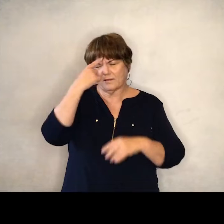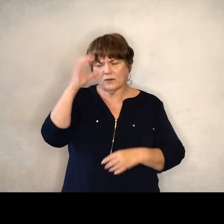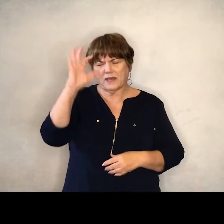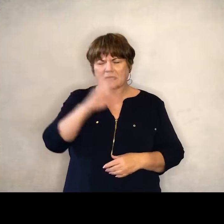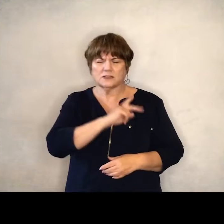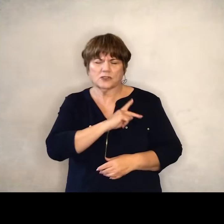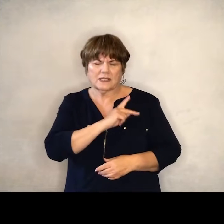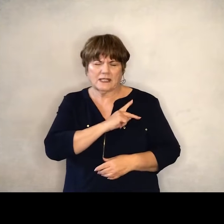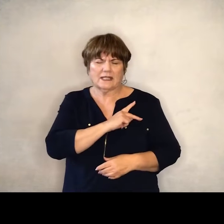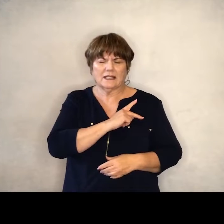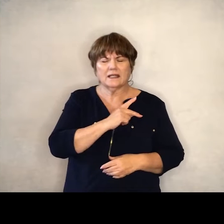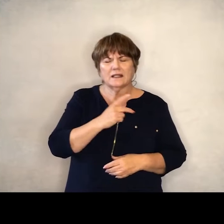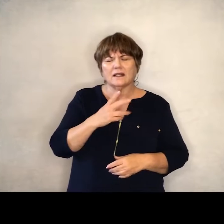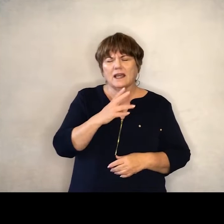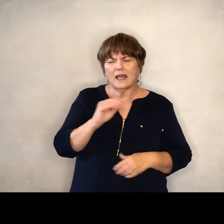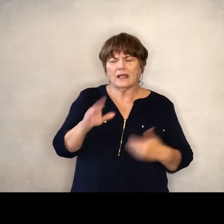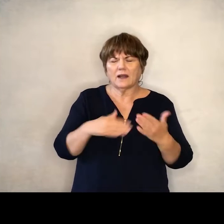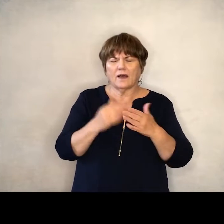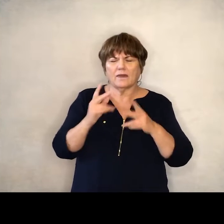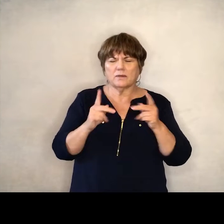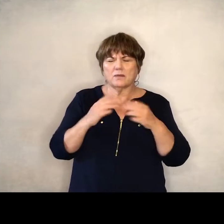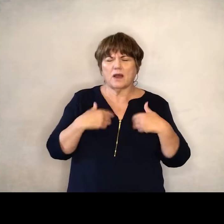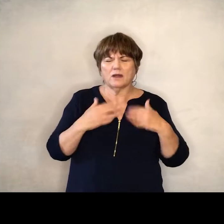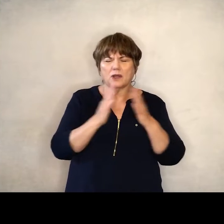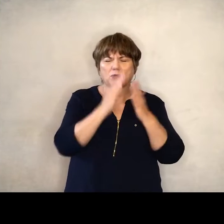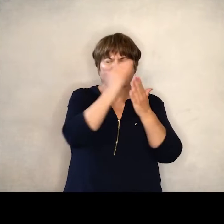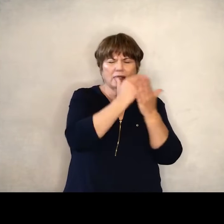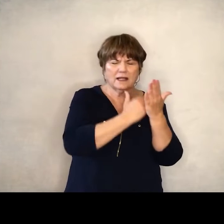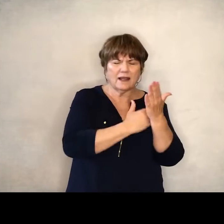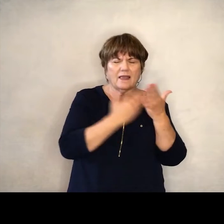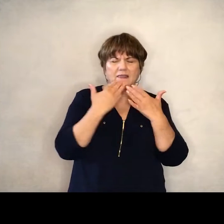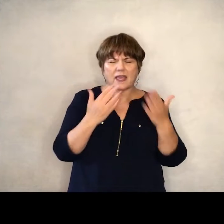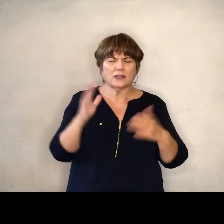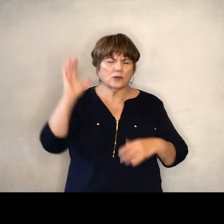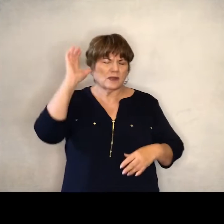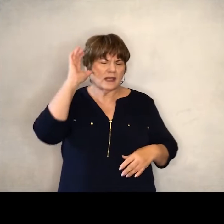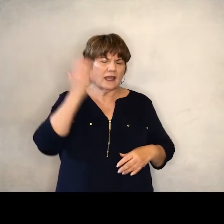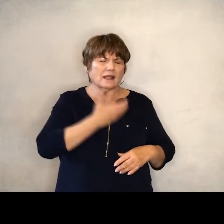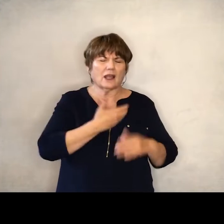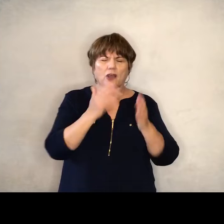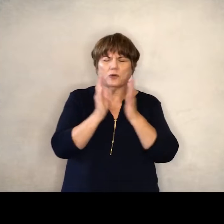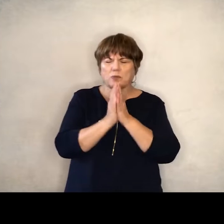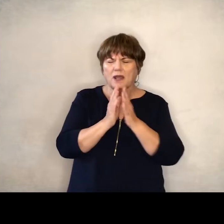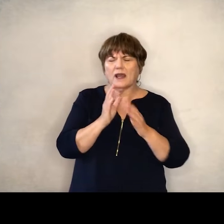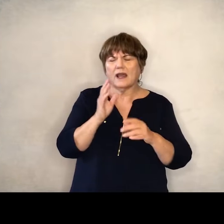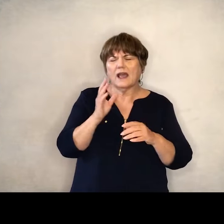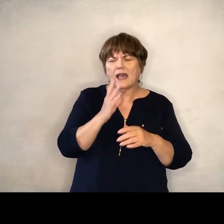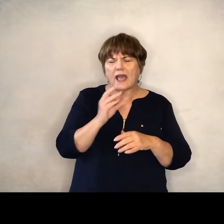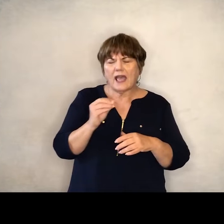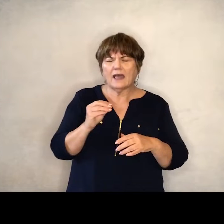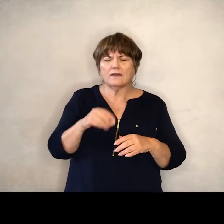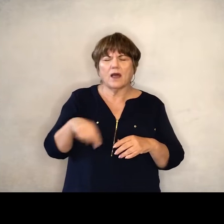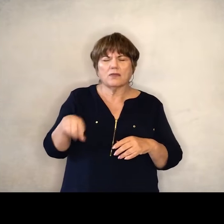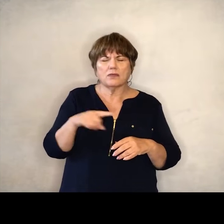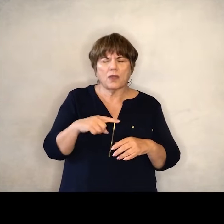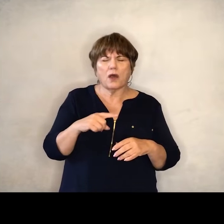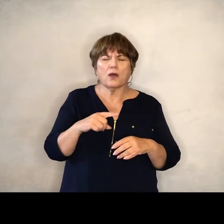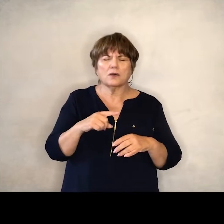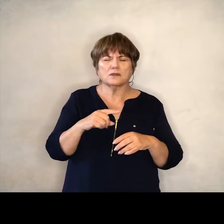list. Thank you, Lord, that you hear our spoken prayers and those that are left unspoken but remain on our